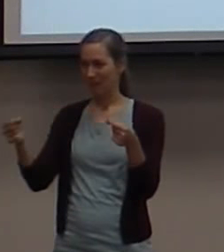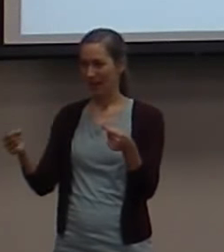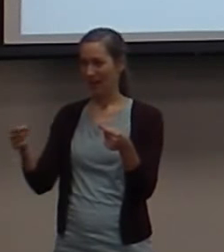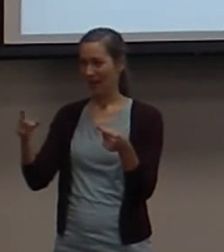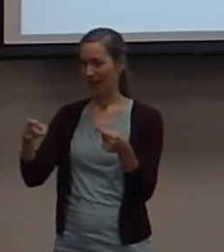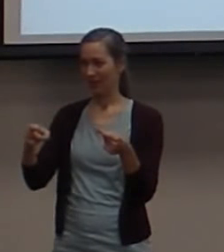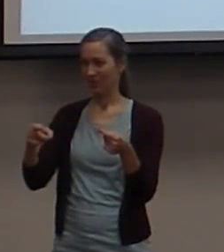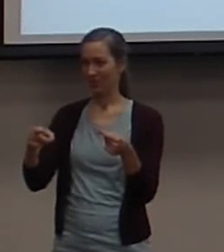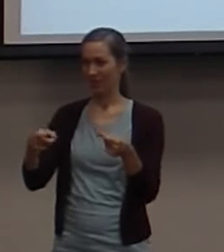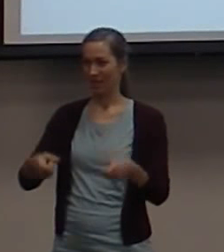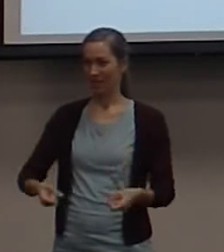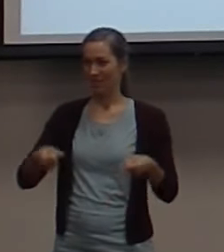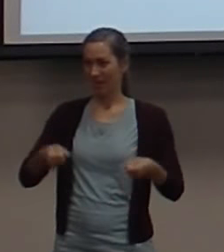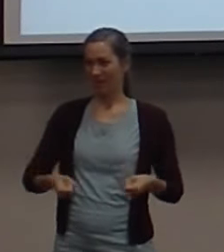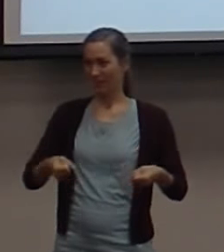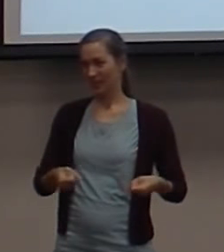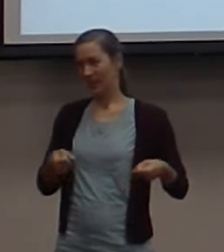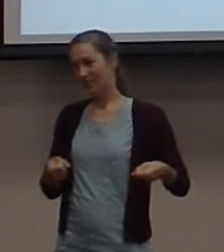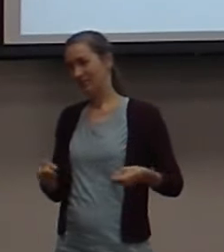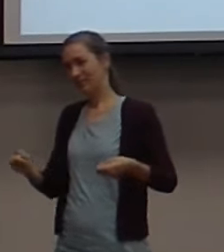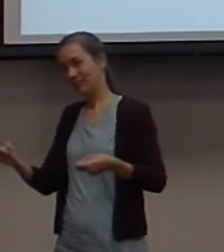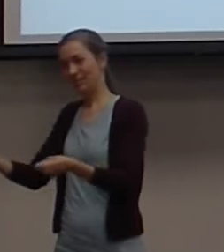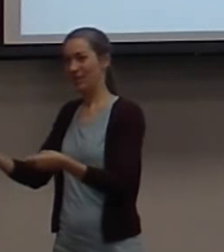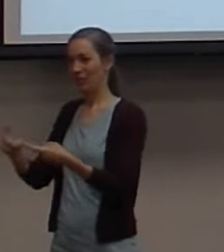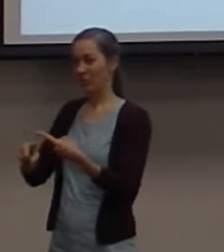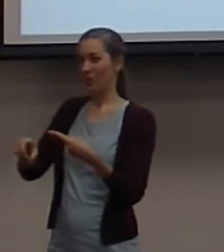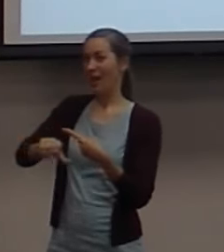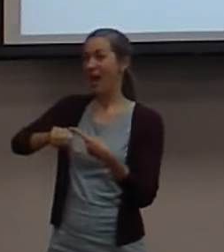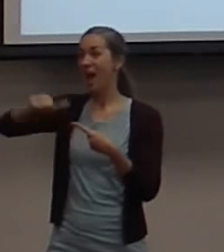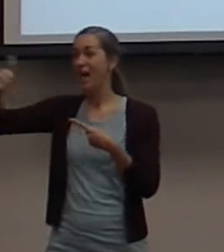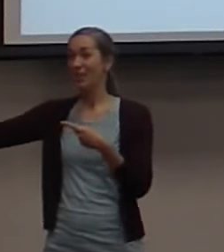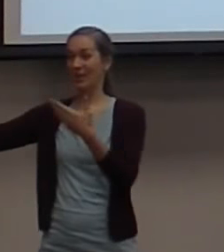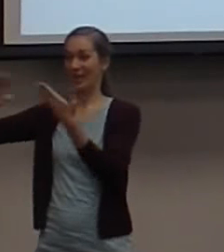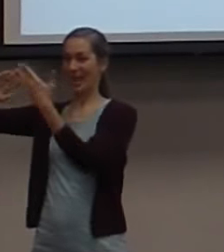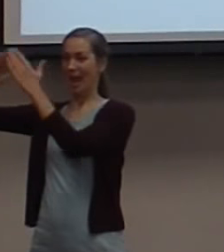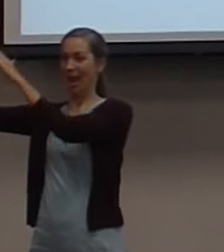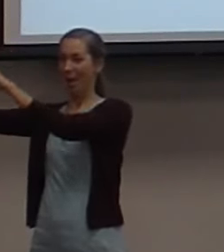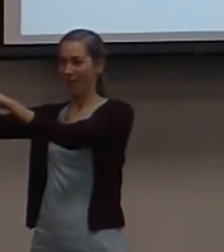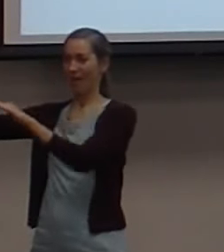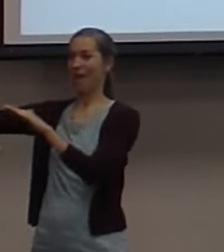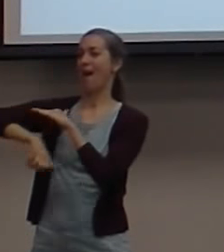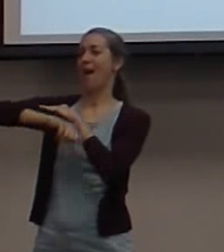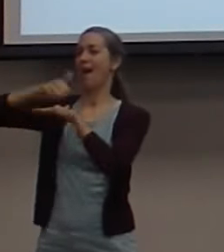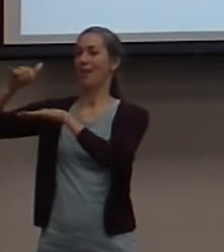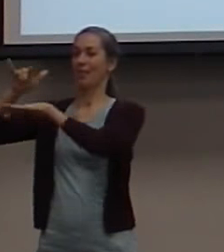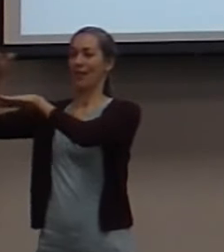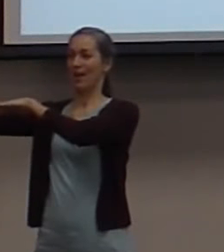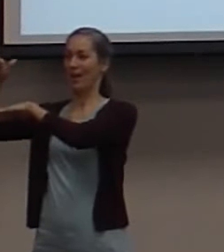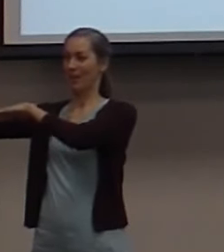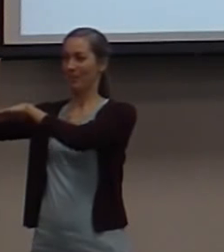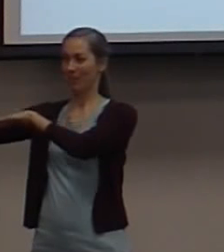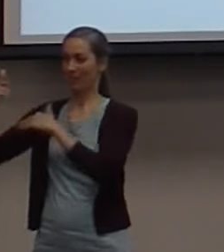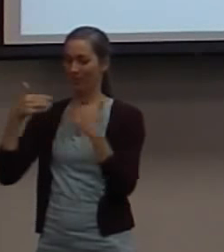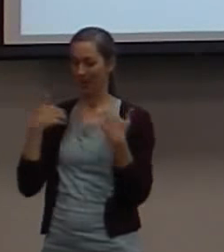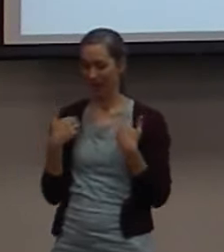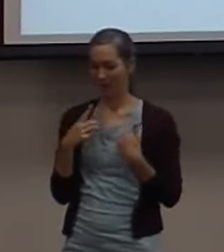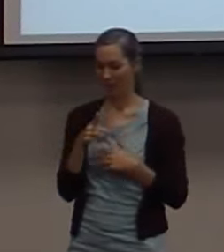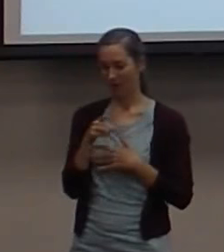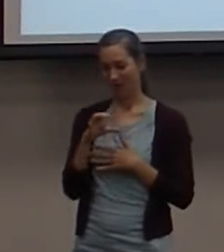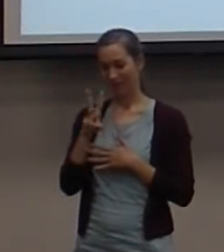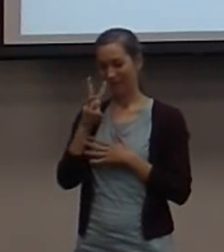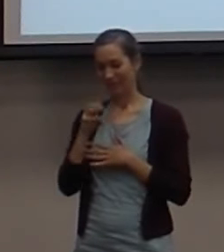get our luggage and take it with us to another town, another airport, and 160 solar players with us, not